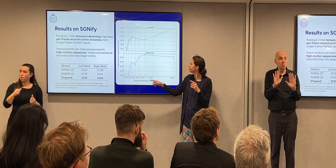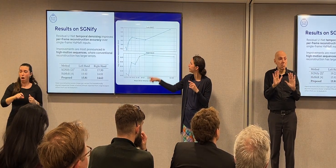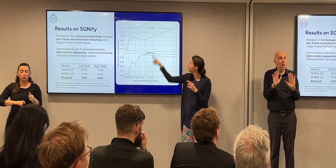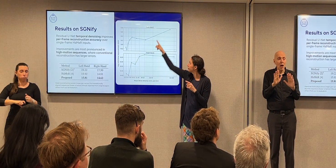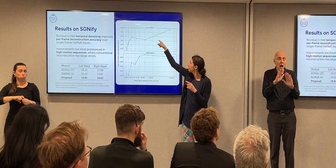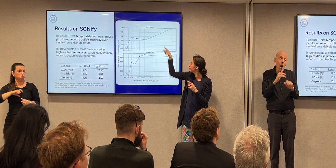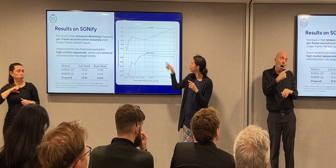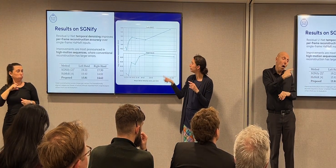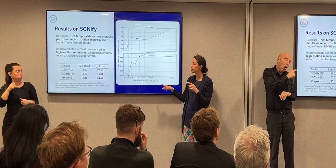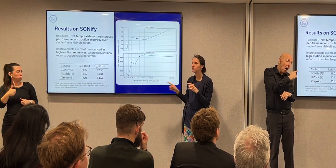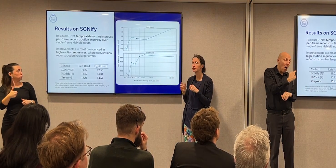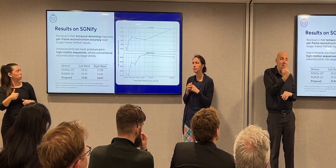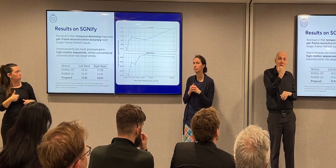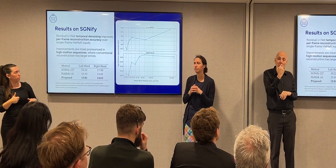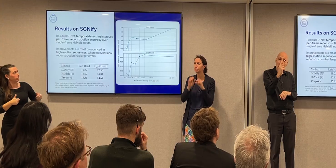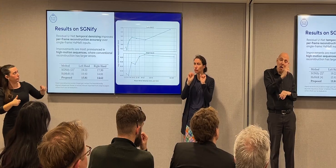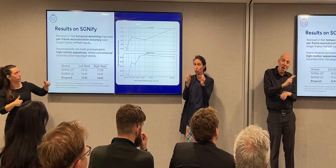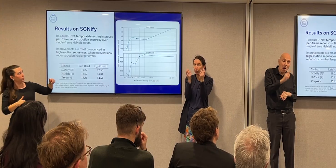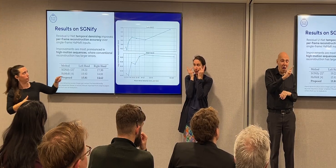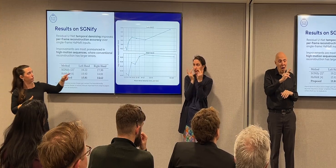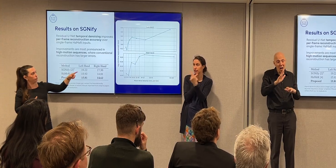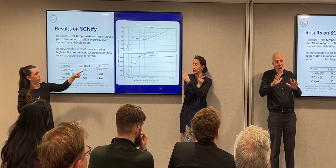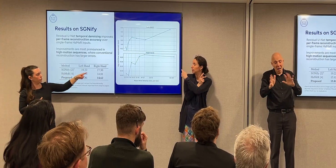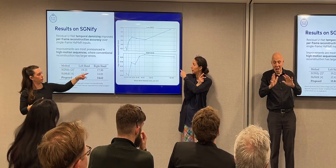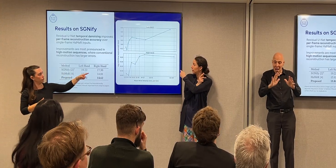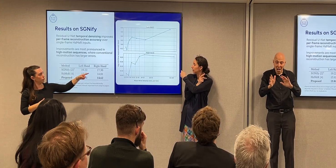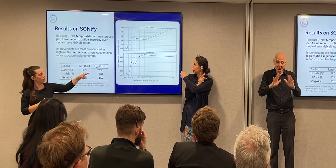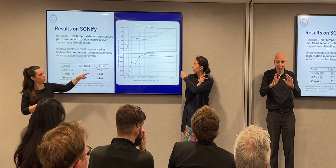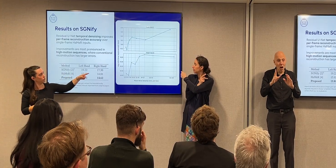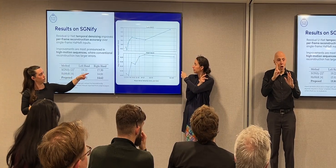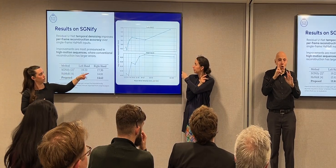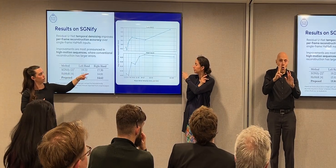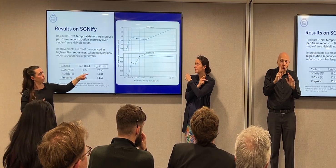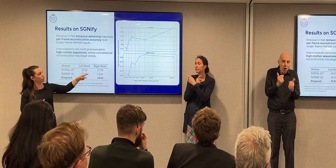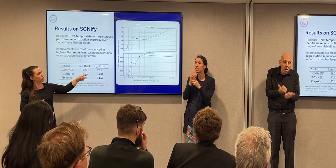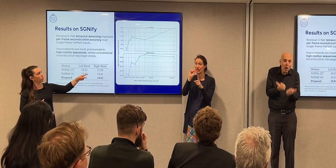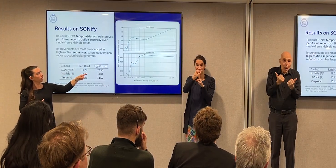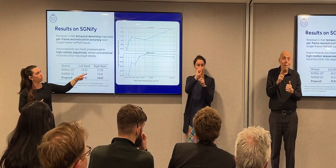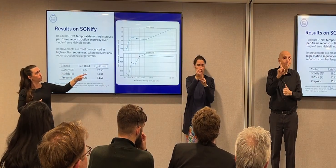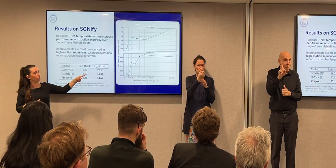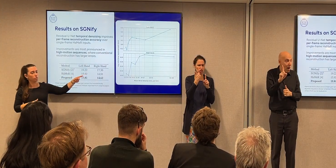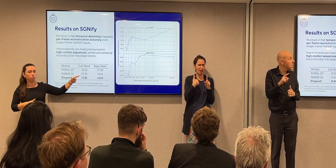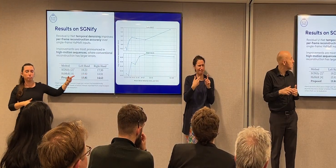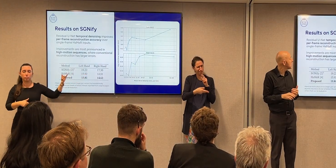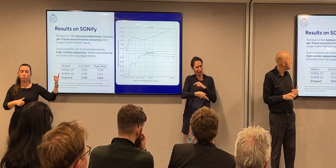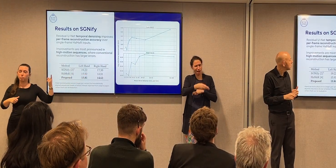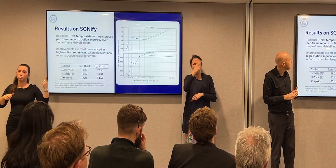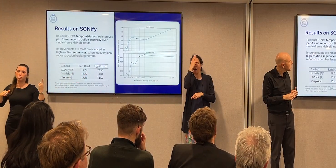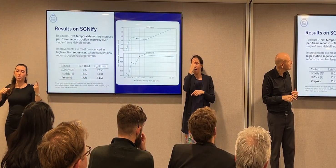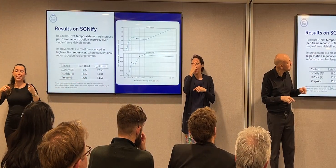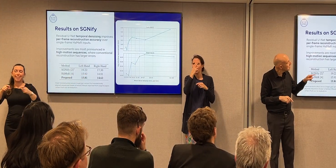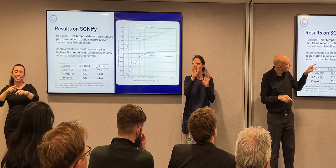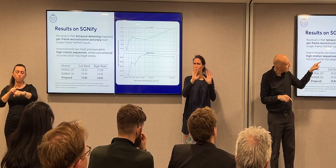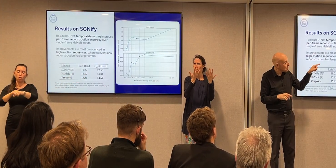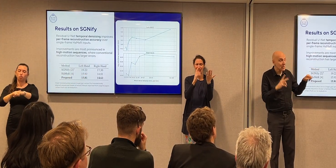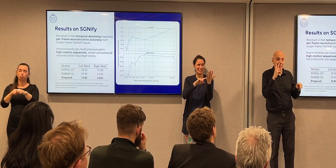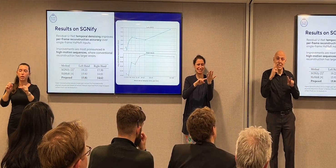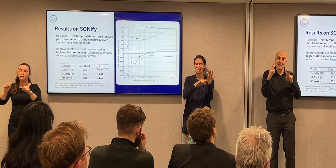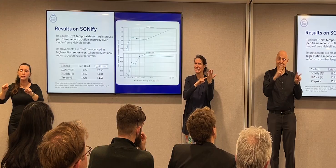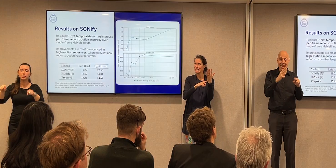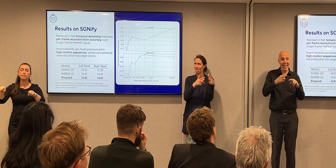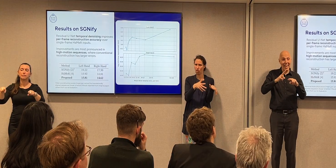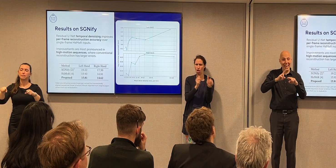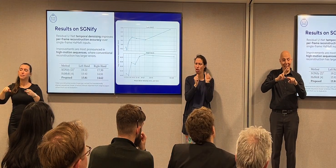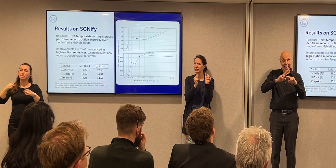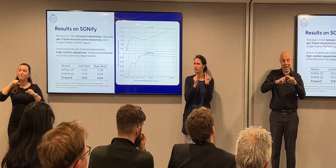graphs, we can see that in cases where we have higher wrist velocity, we're